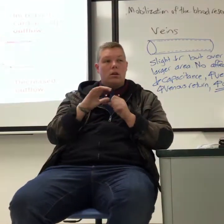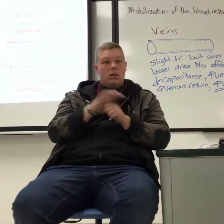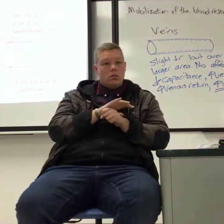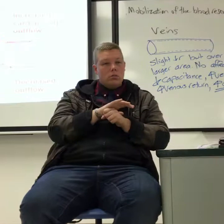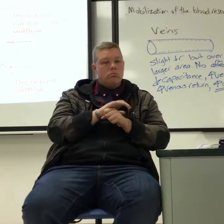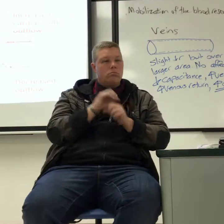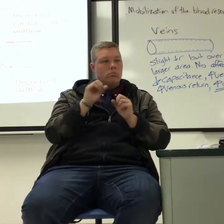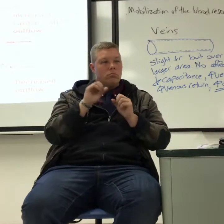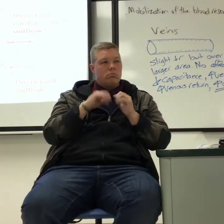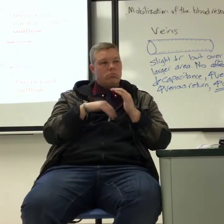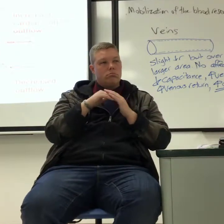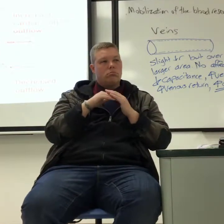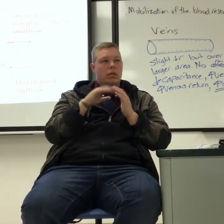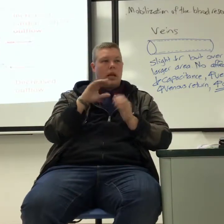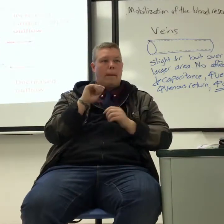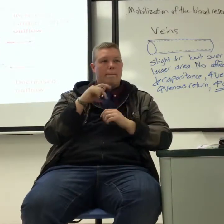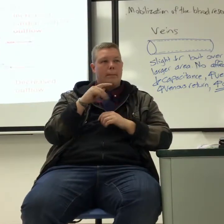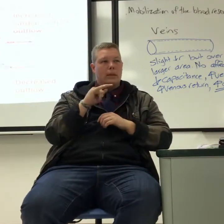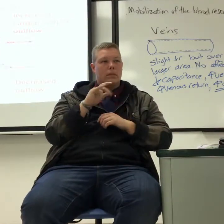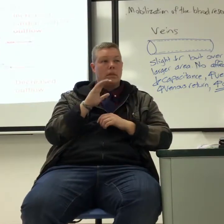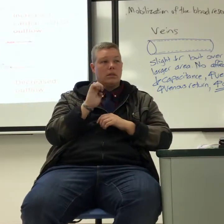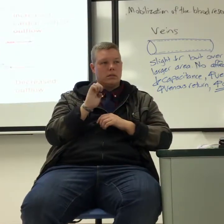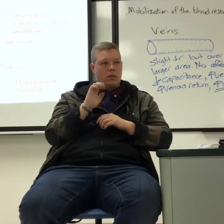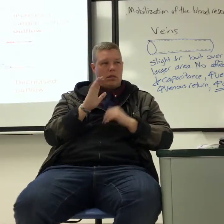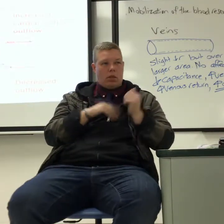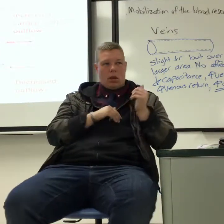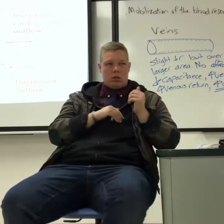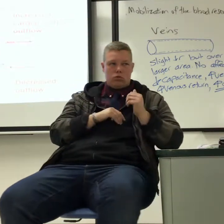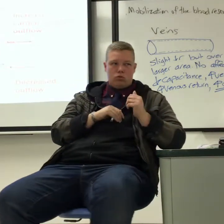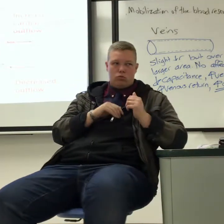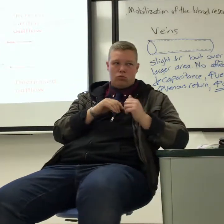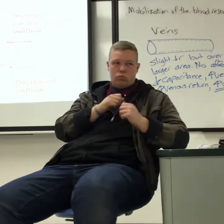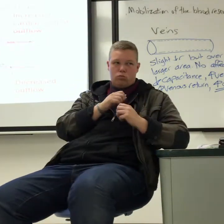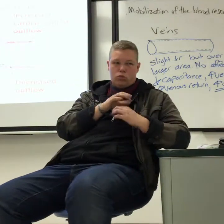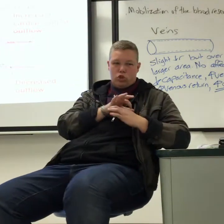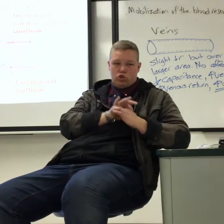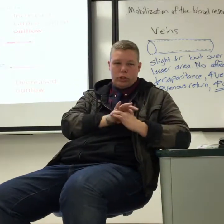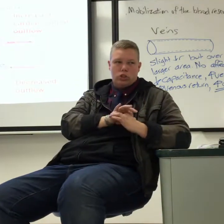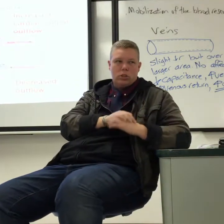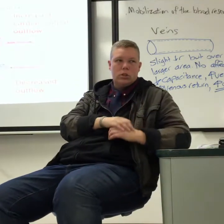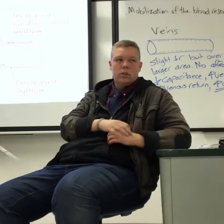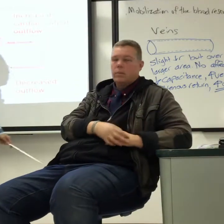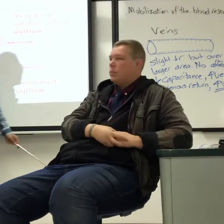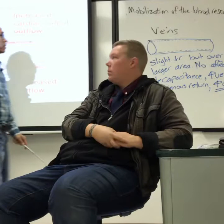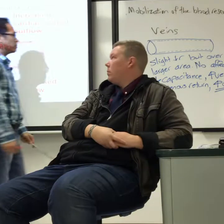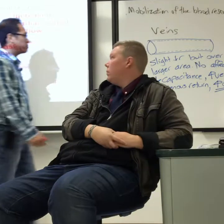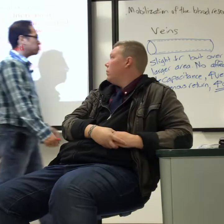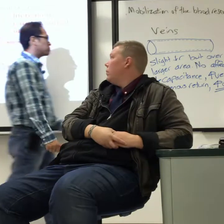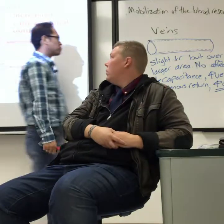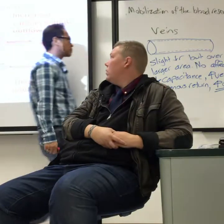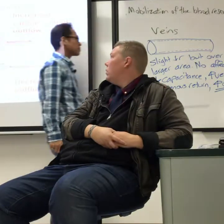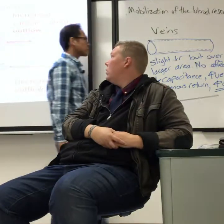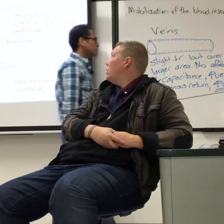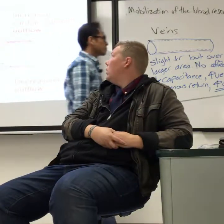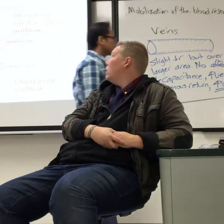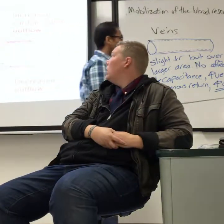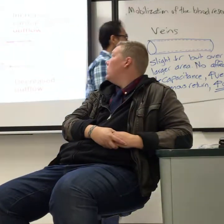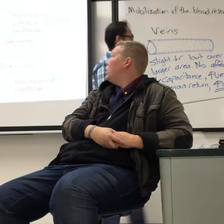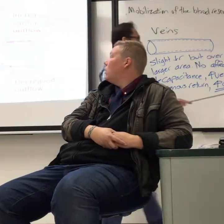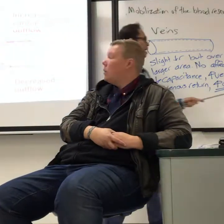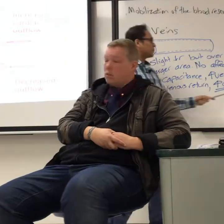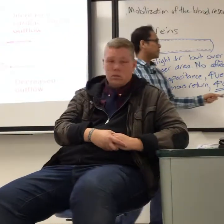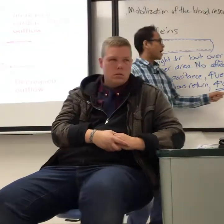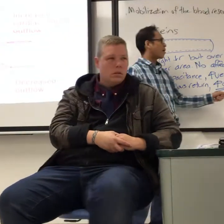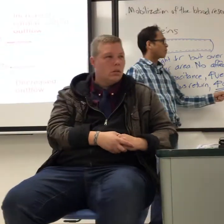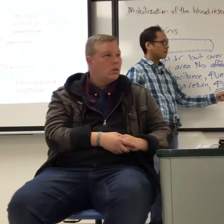large cross-sectional area is affected. So, I remember being confused as a student because